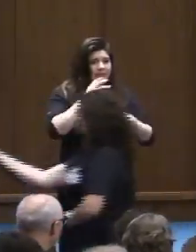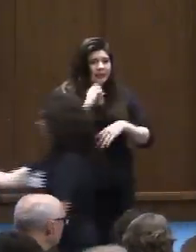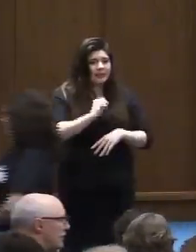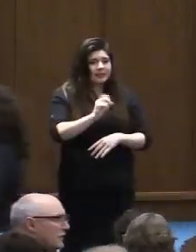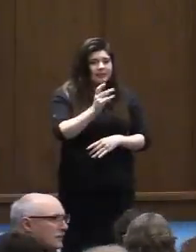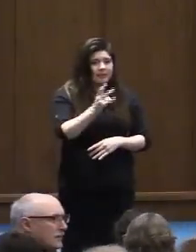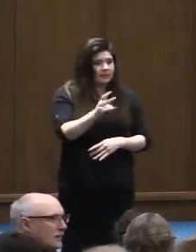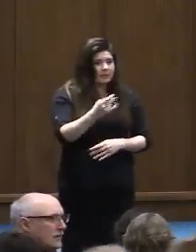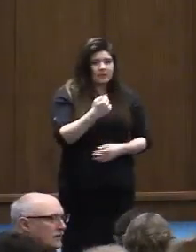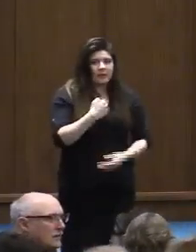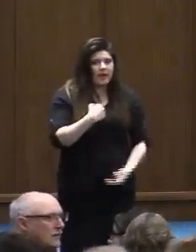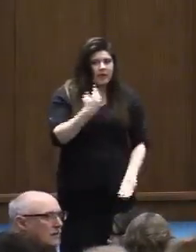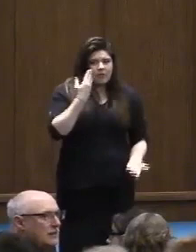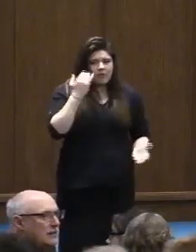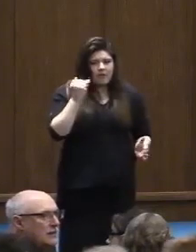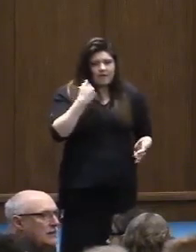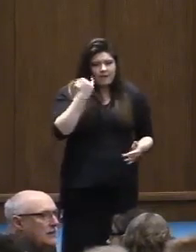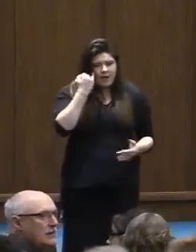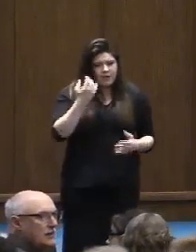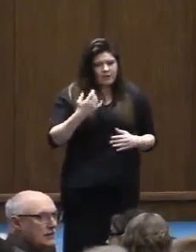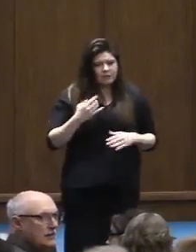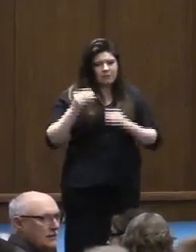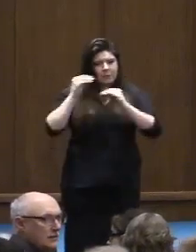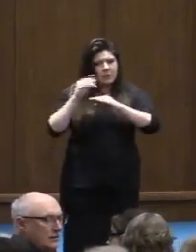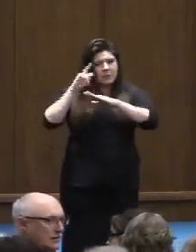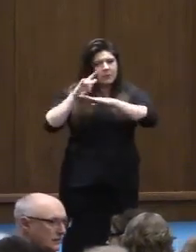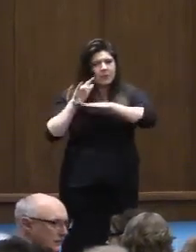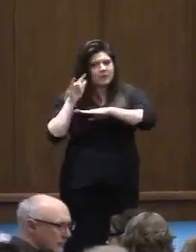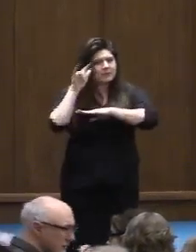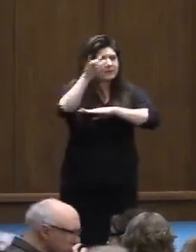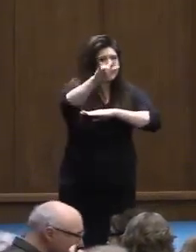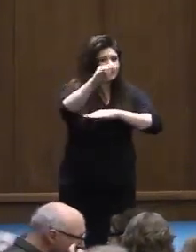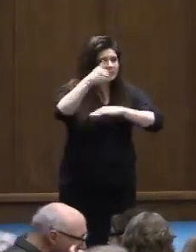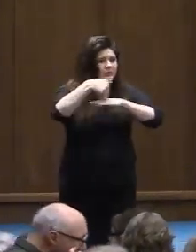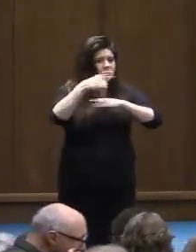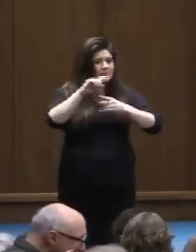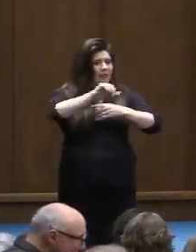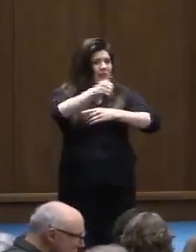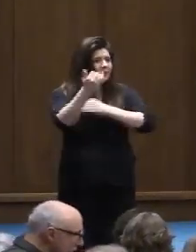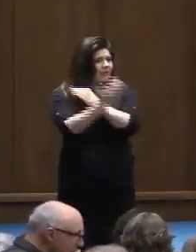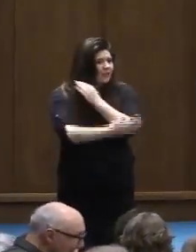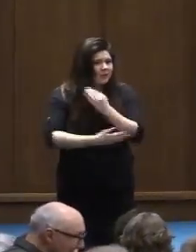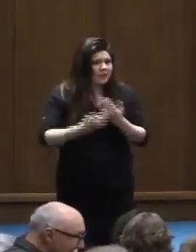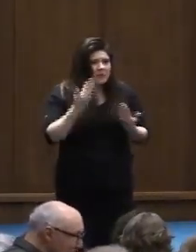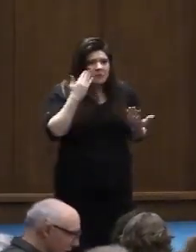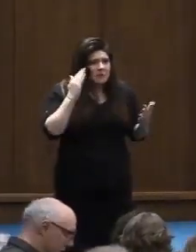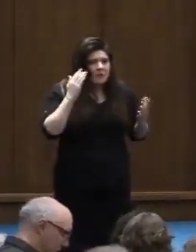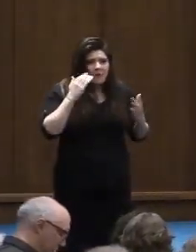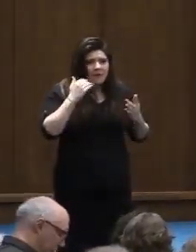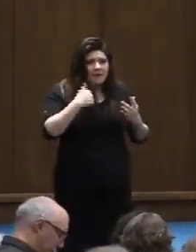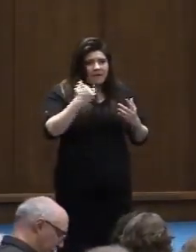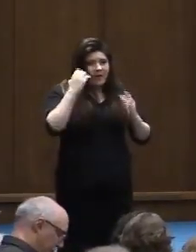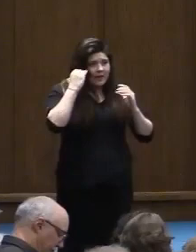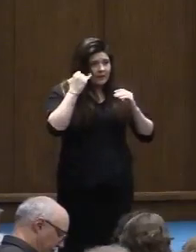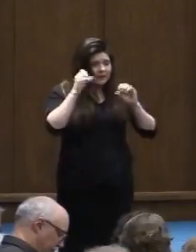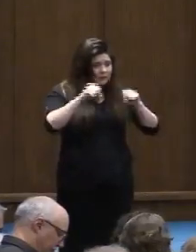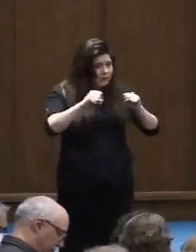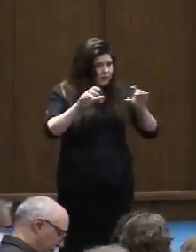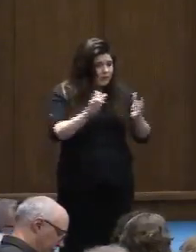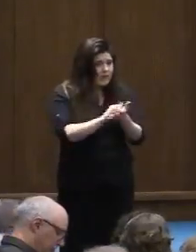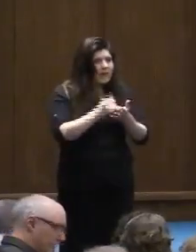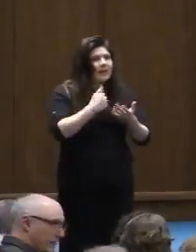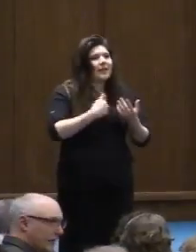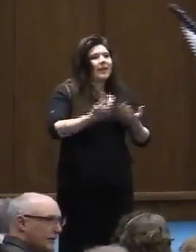like, I don't know if I would put him on a plane and just send him to another country. And then I think